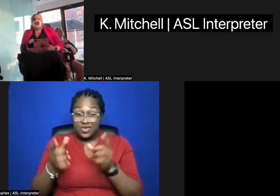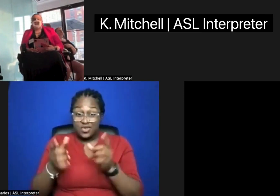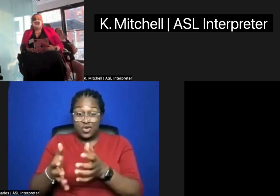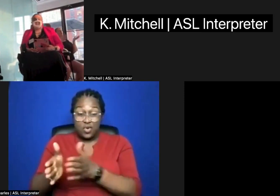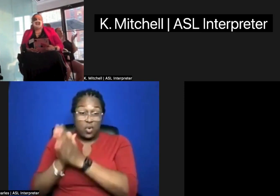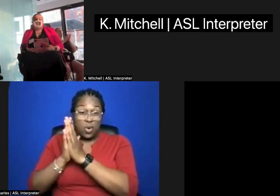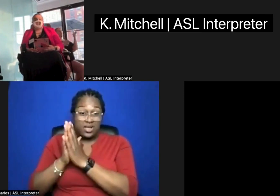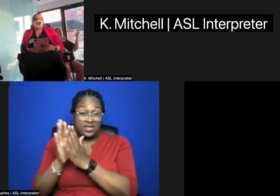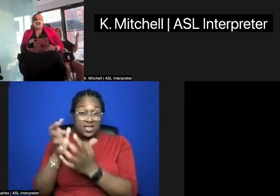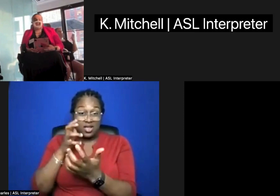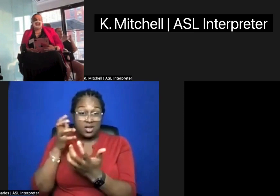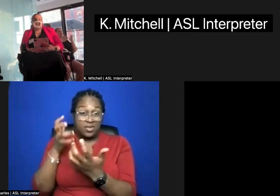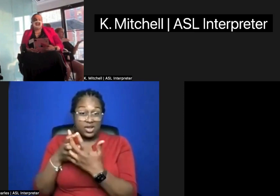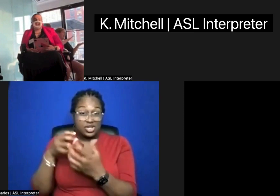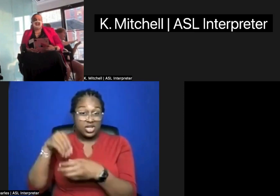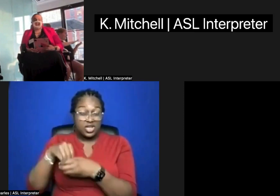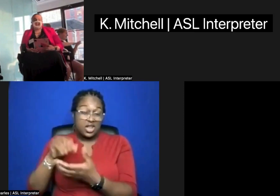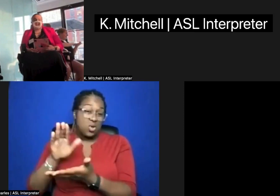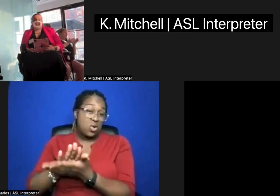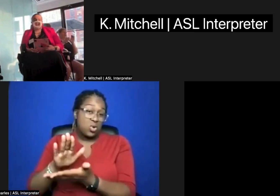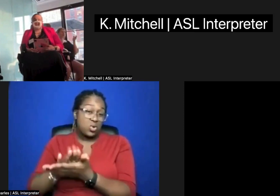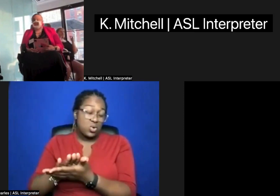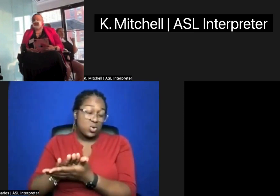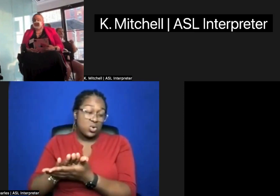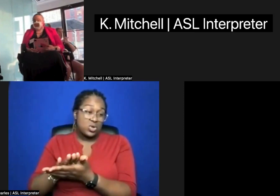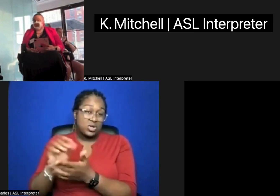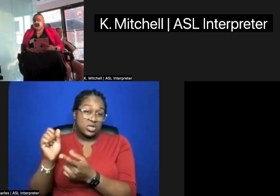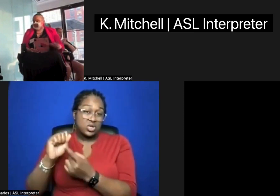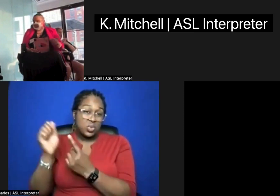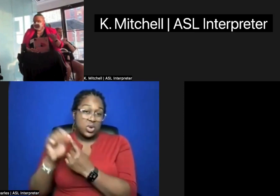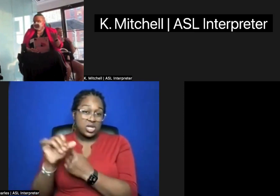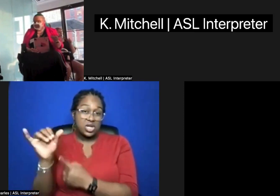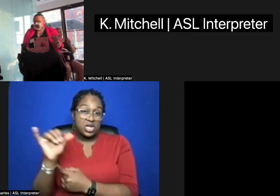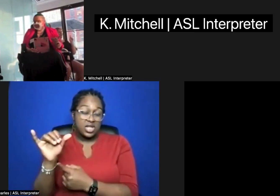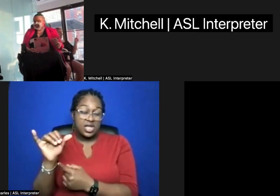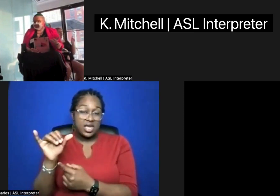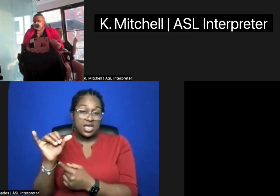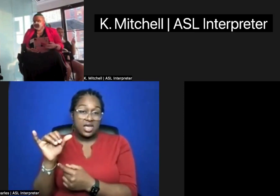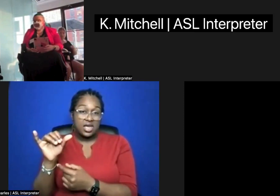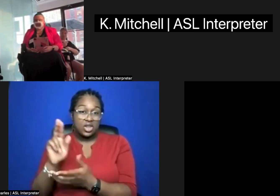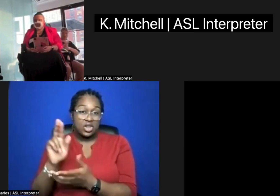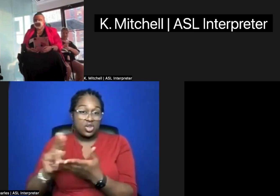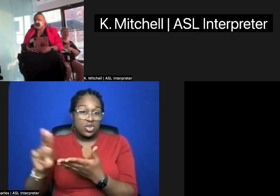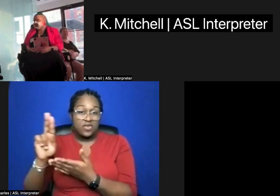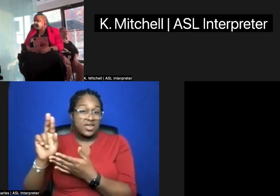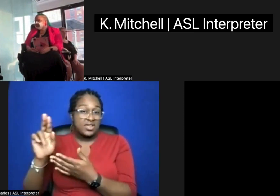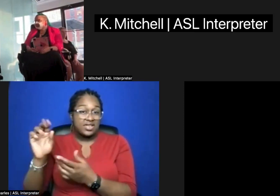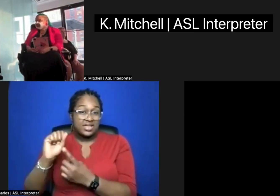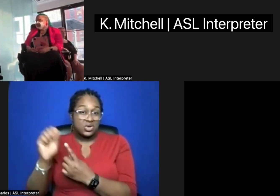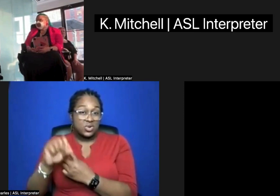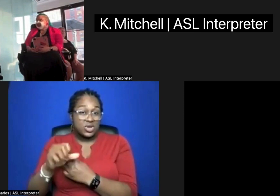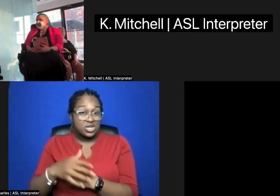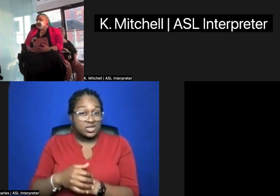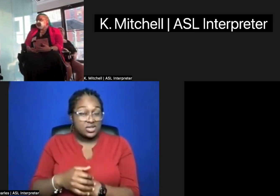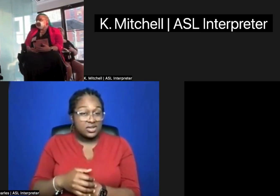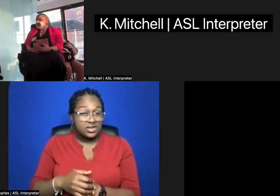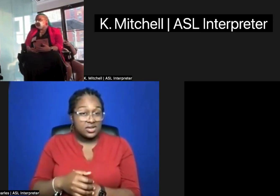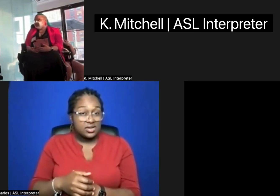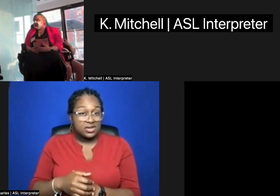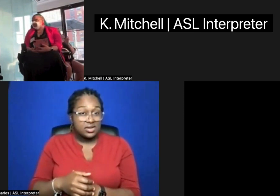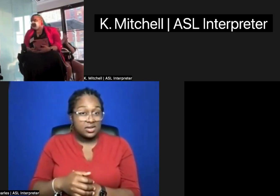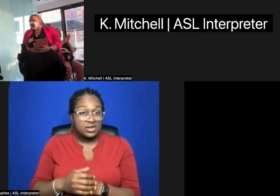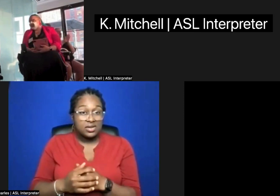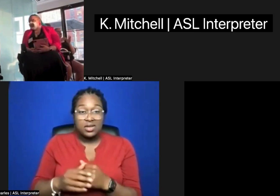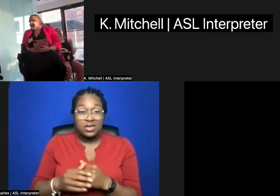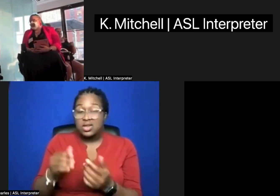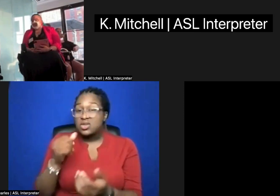in academic situations versus like in employment setting? Is that okay? Great. The law should protect you the same.